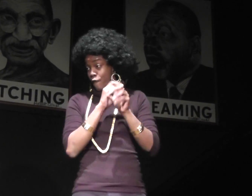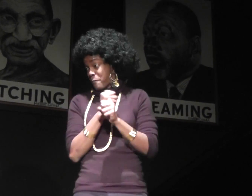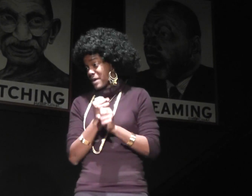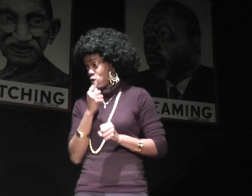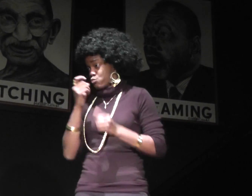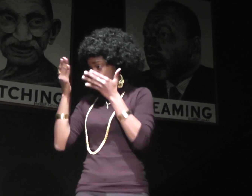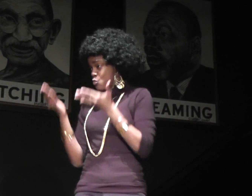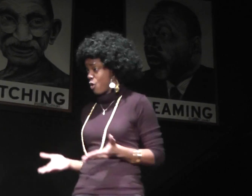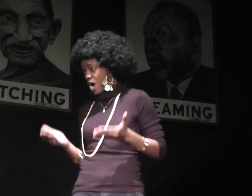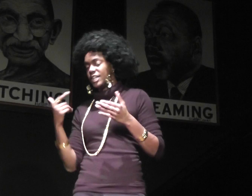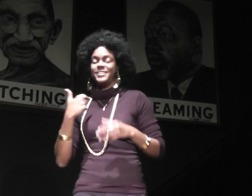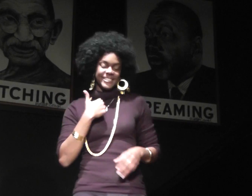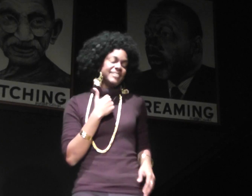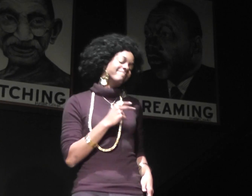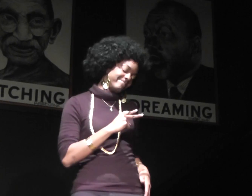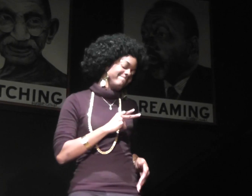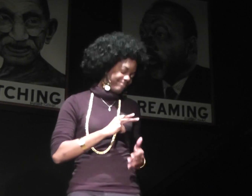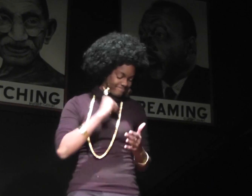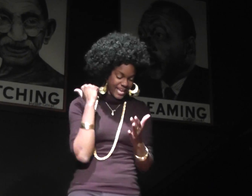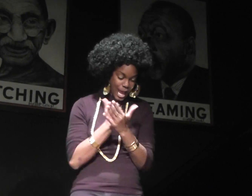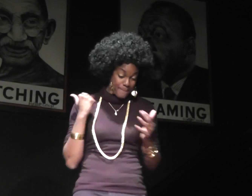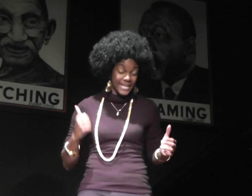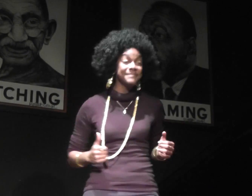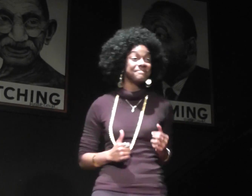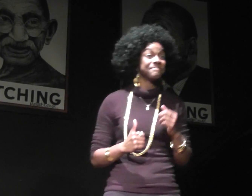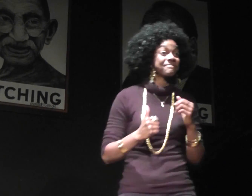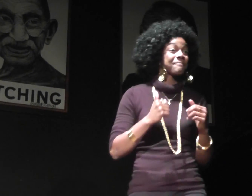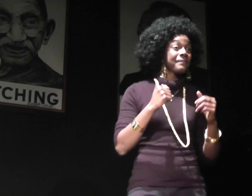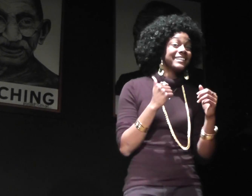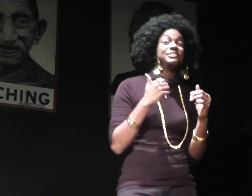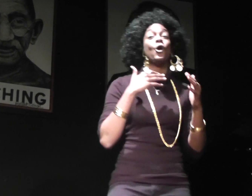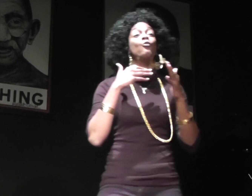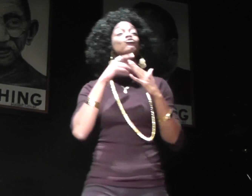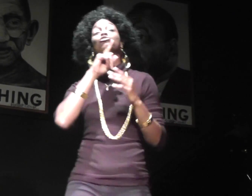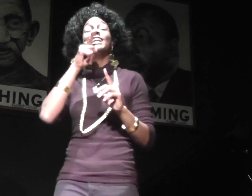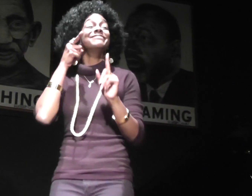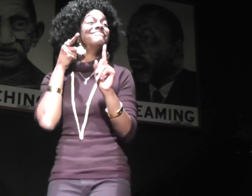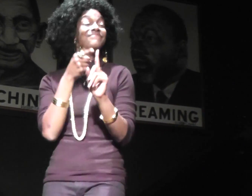much. God's the one who made you who you are. I'll say amen to that.